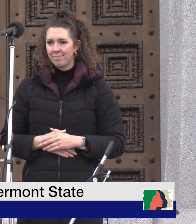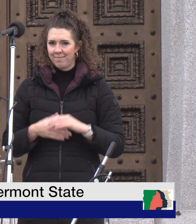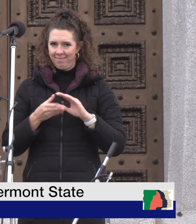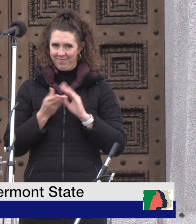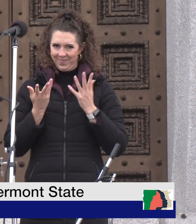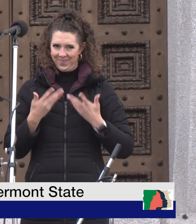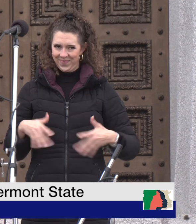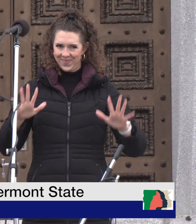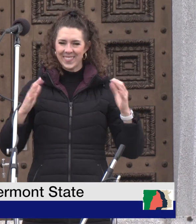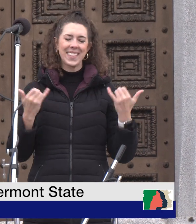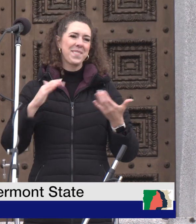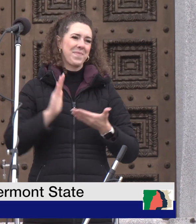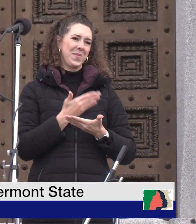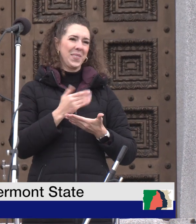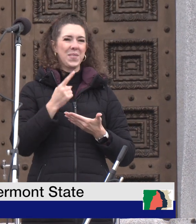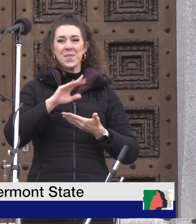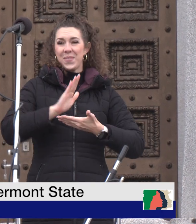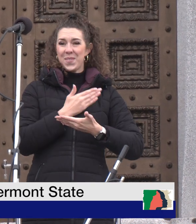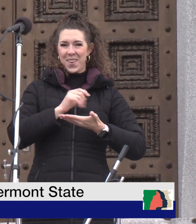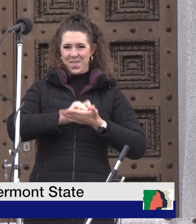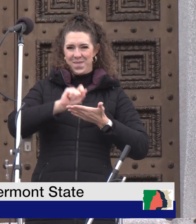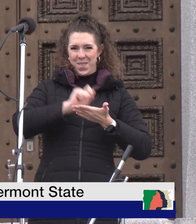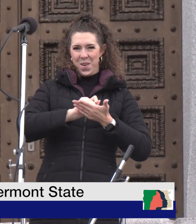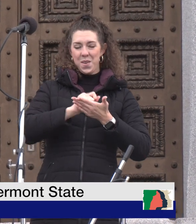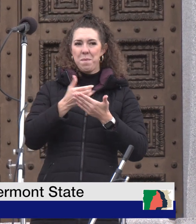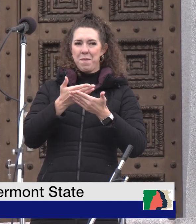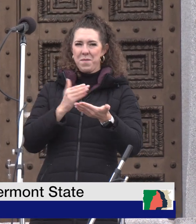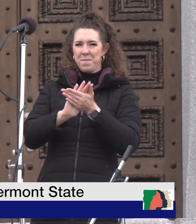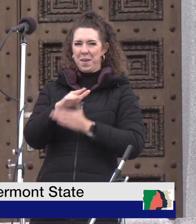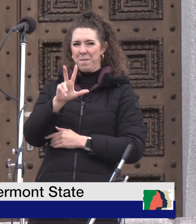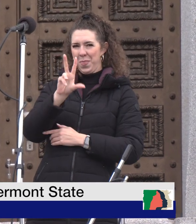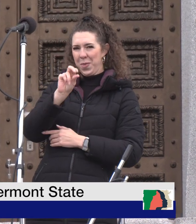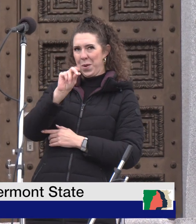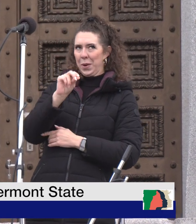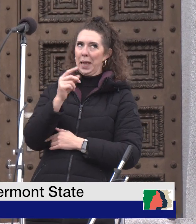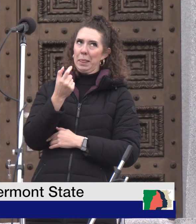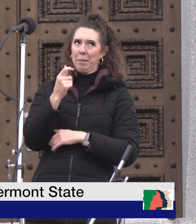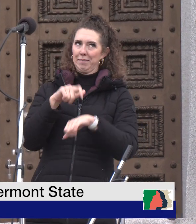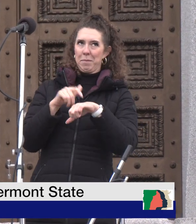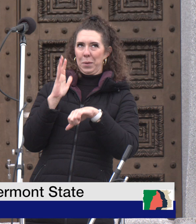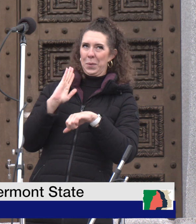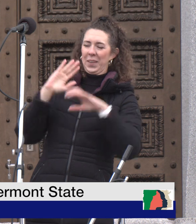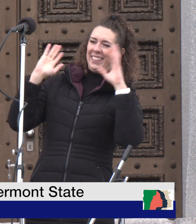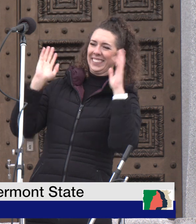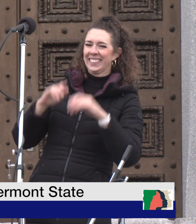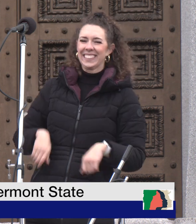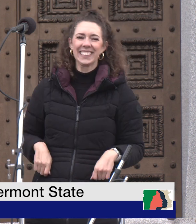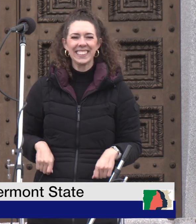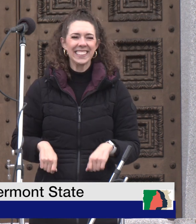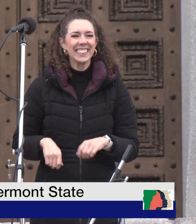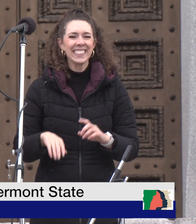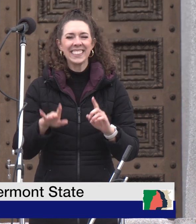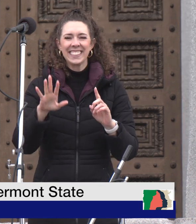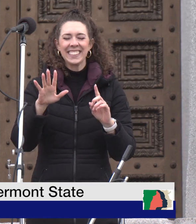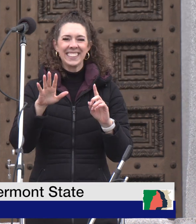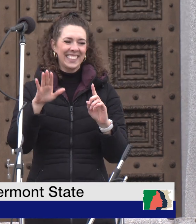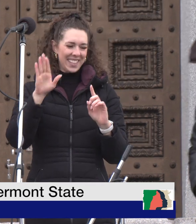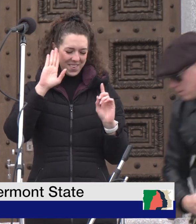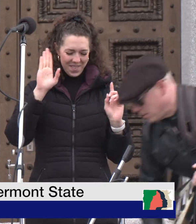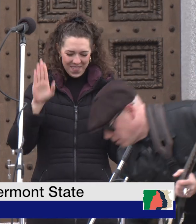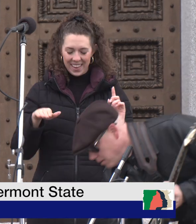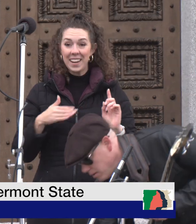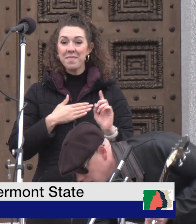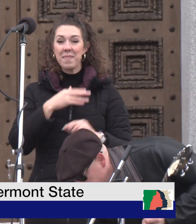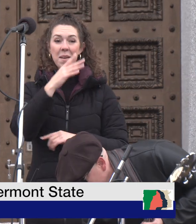gonna play some music for you. This is a song I wrote before my 30th birthday, which is a little bit ago now. And I realized